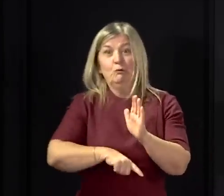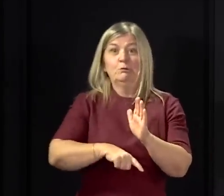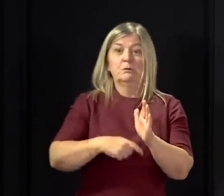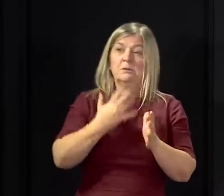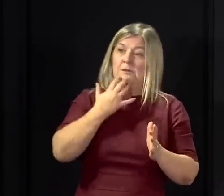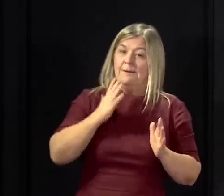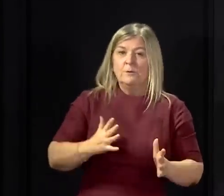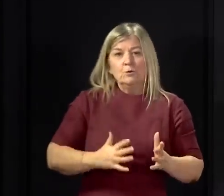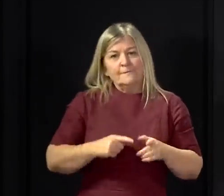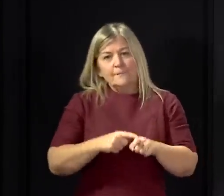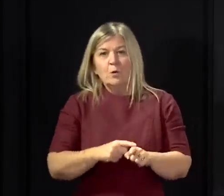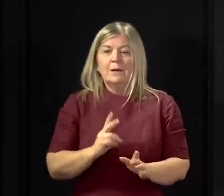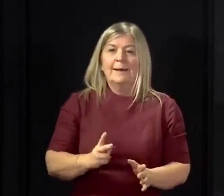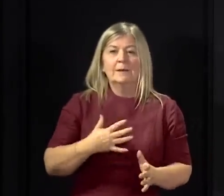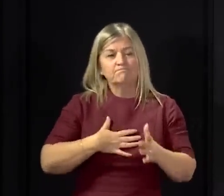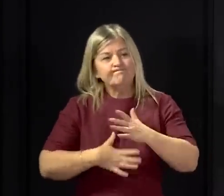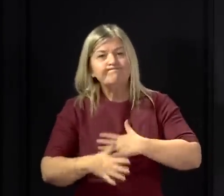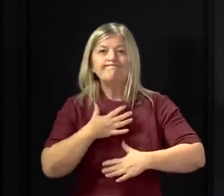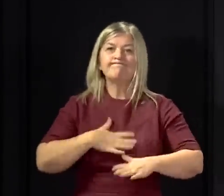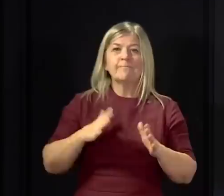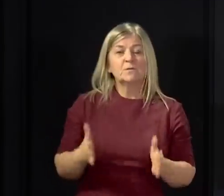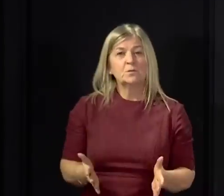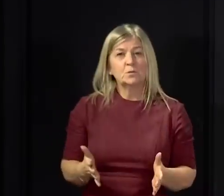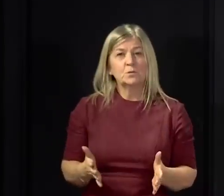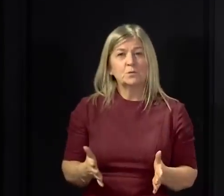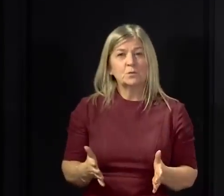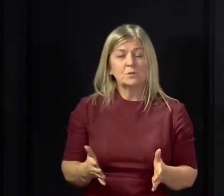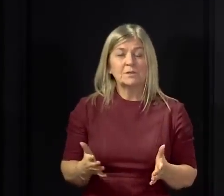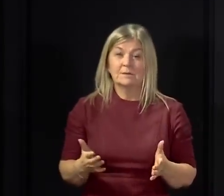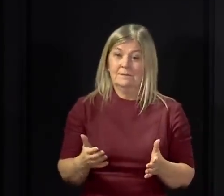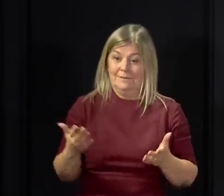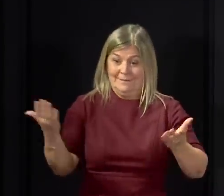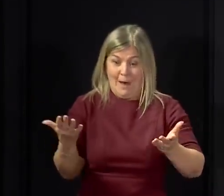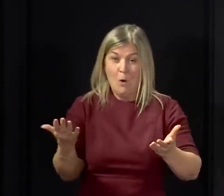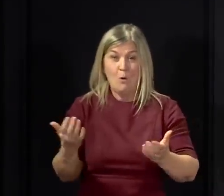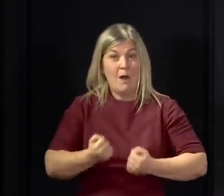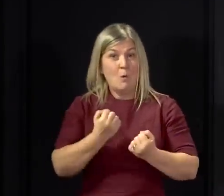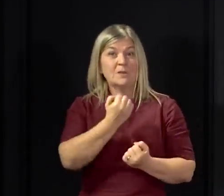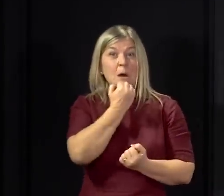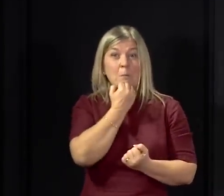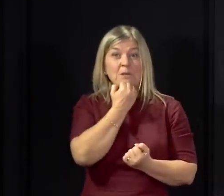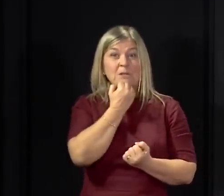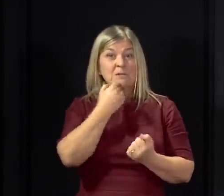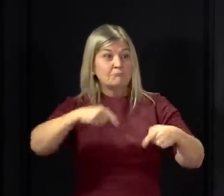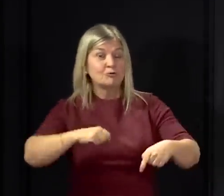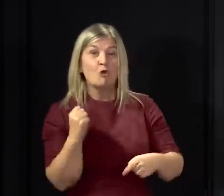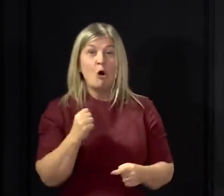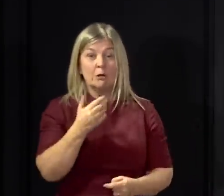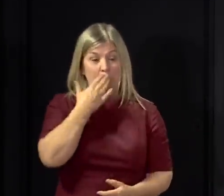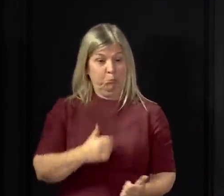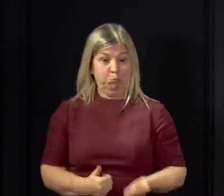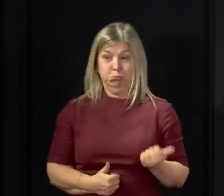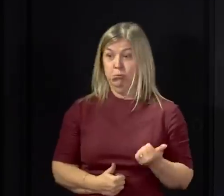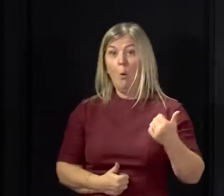after Christmas. And I know it is also difficult because right now, as of now, our case numbers look as if they are not as bad